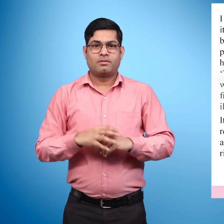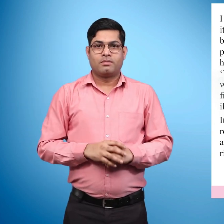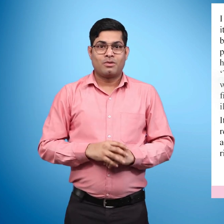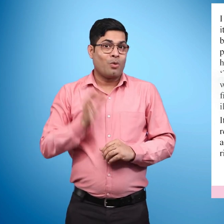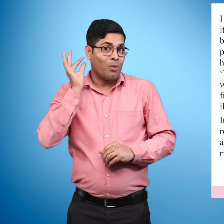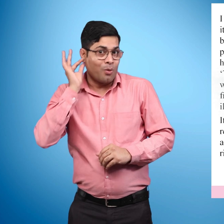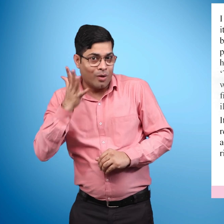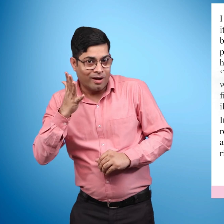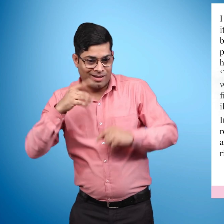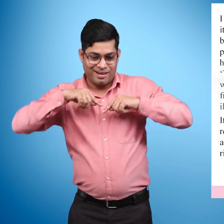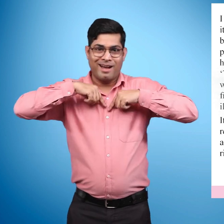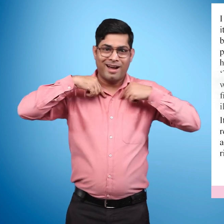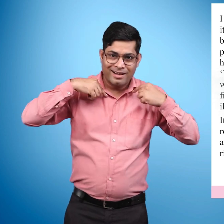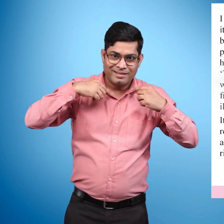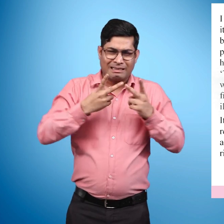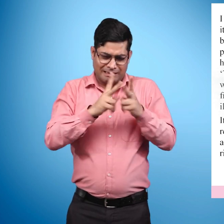his ill-gotten wealth.